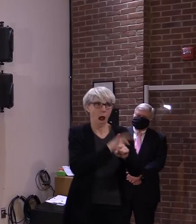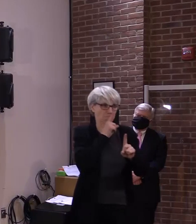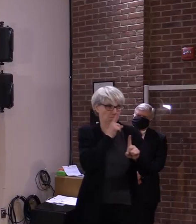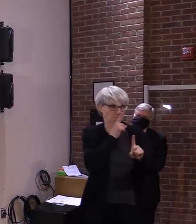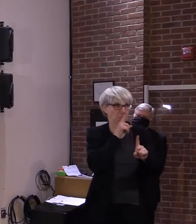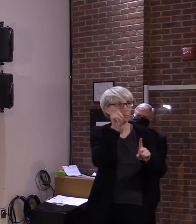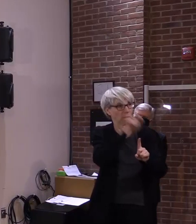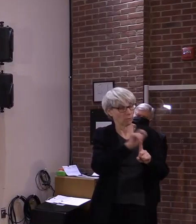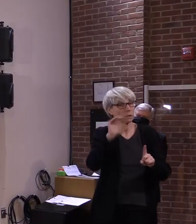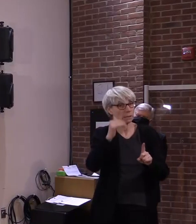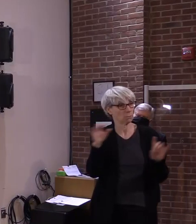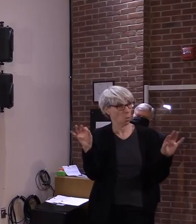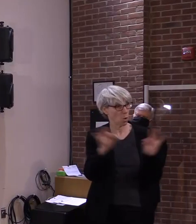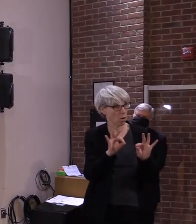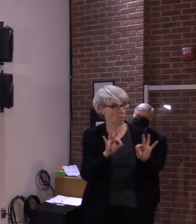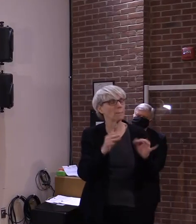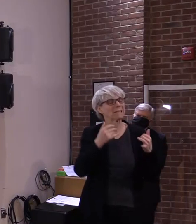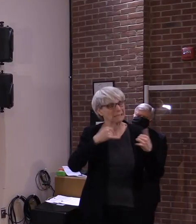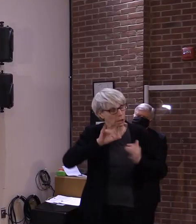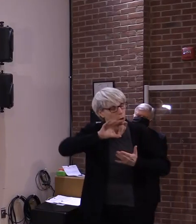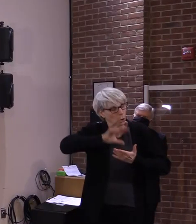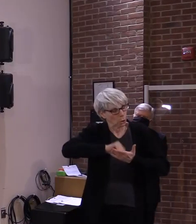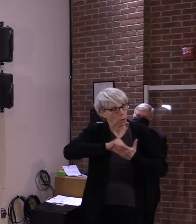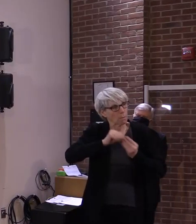of our pandemic.